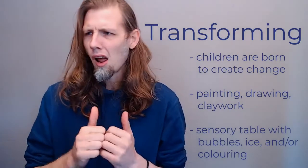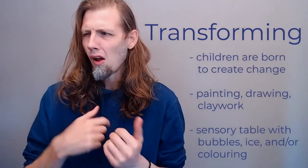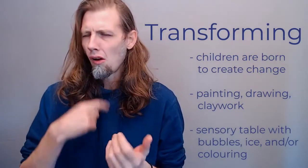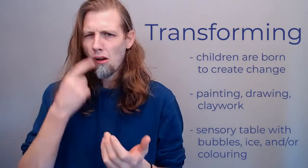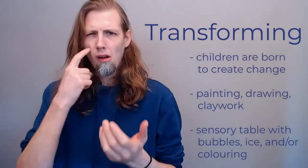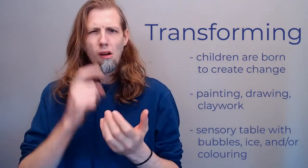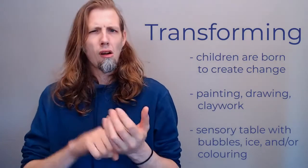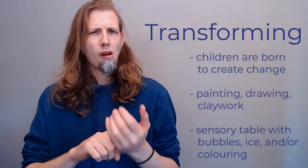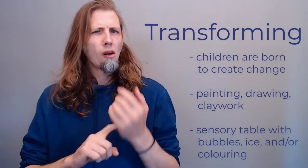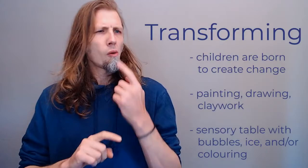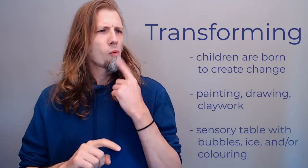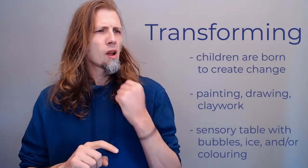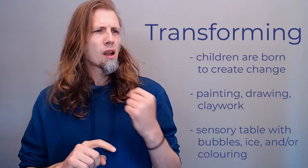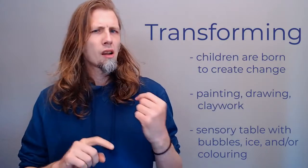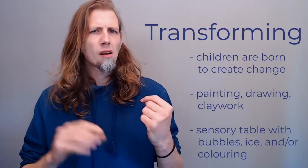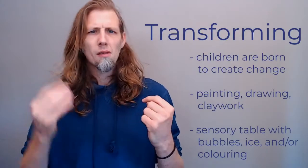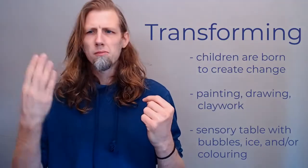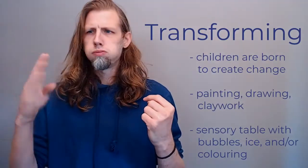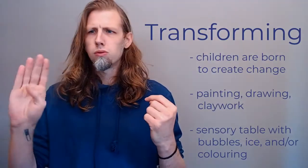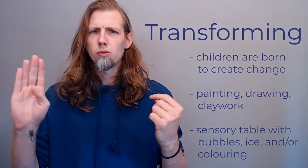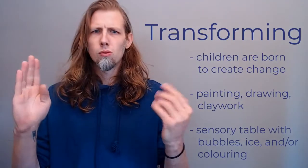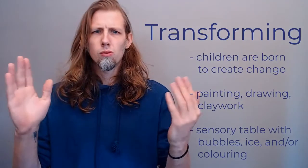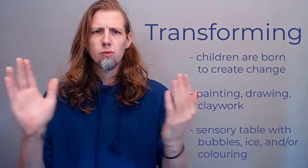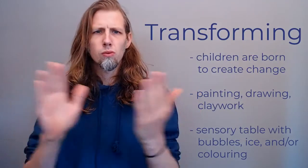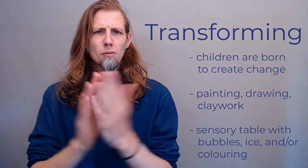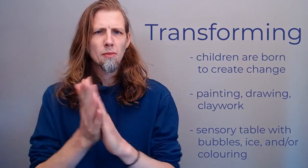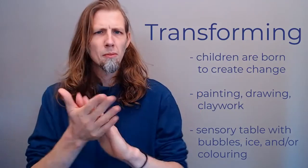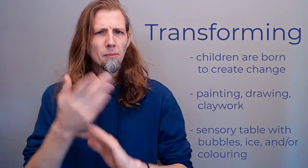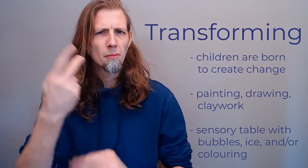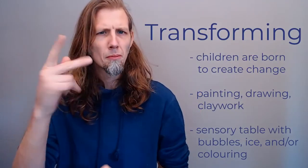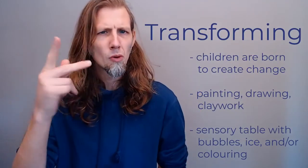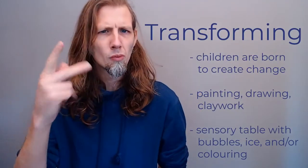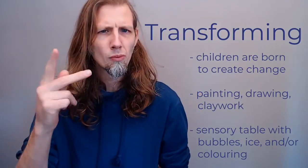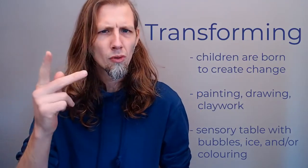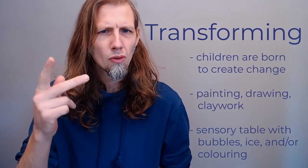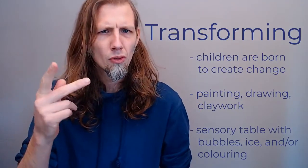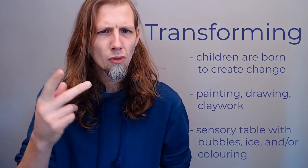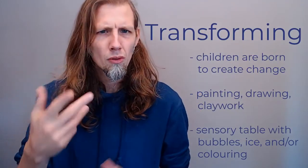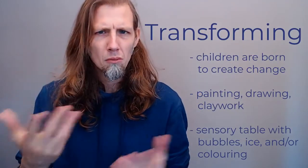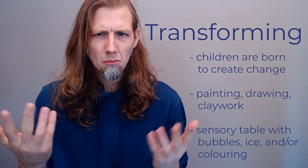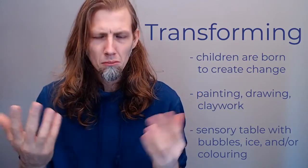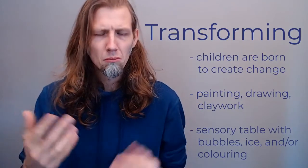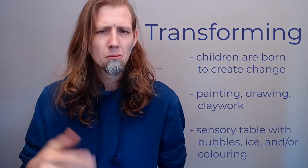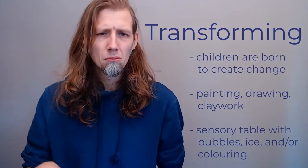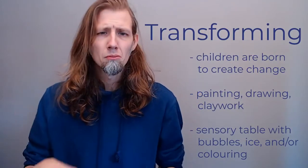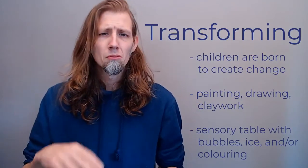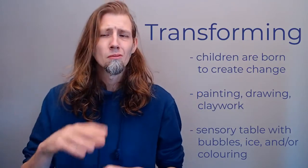up of the same stuff as water, or that the colors red and blue make purple?